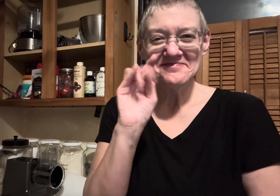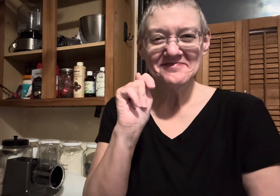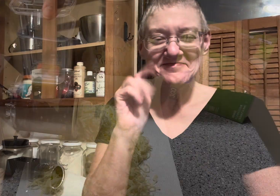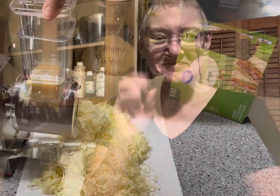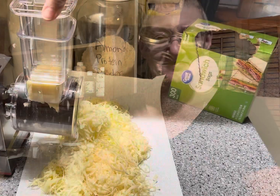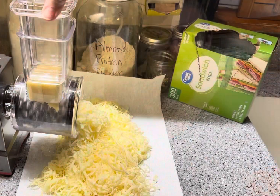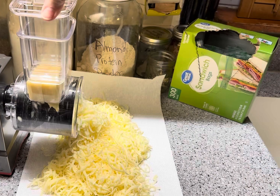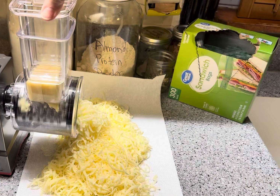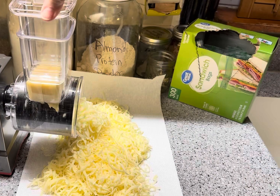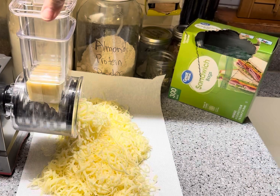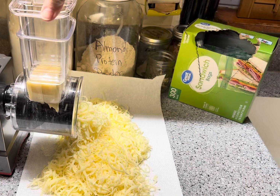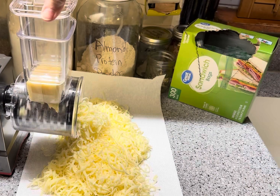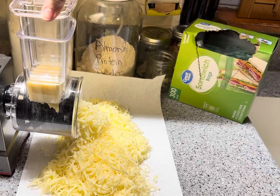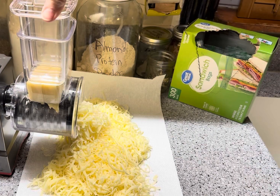keto.